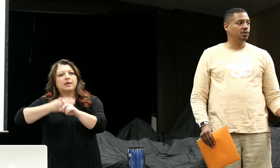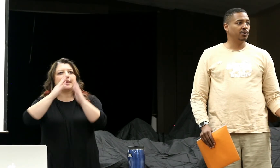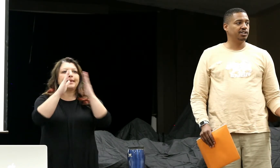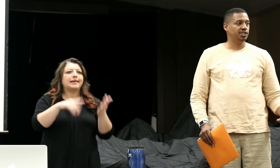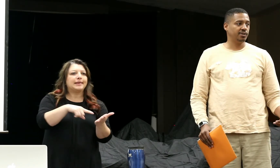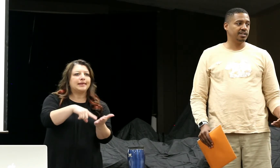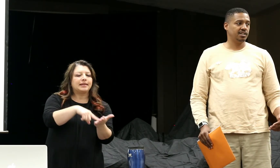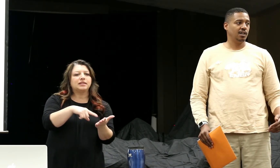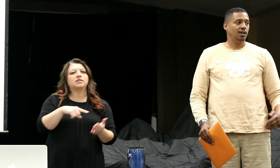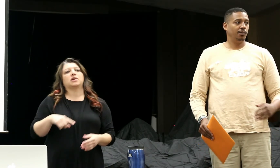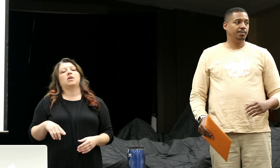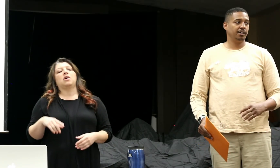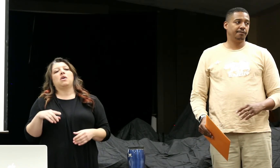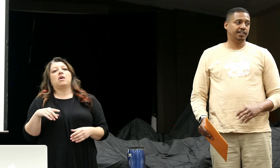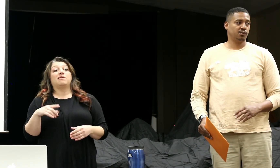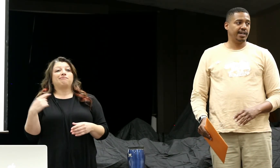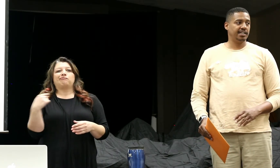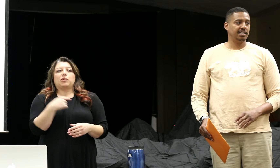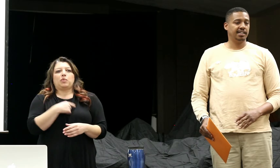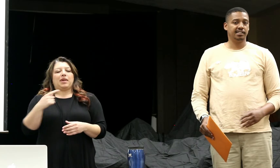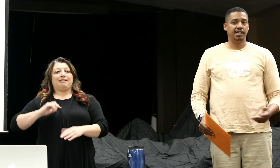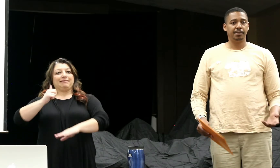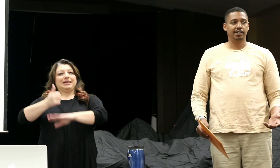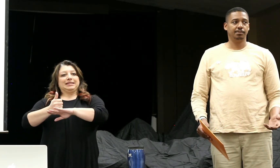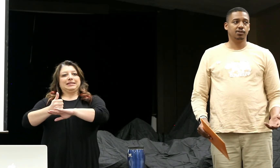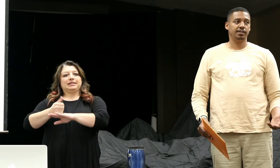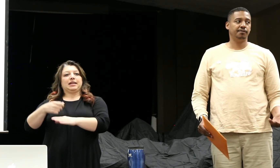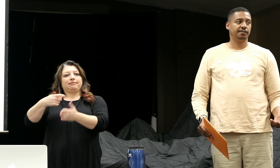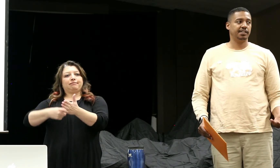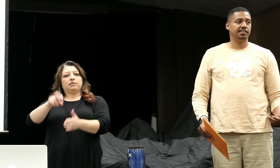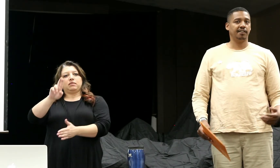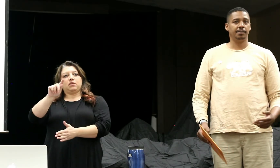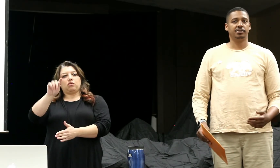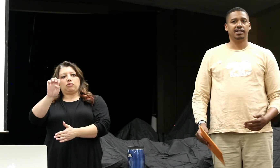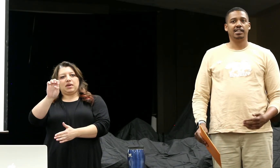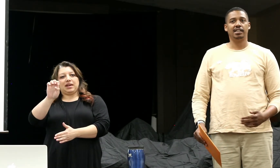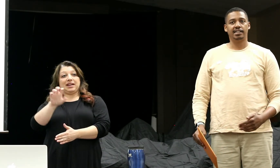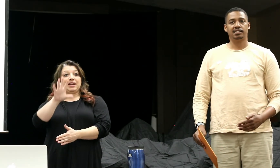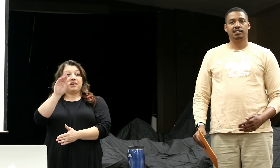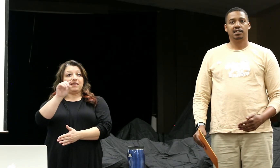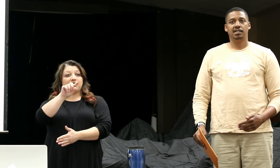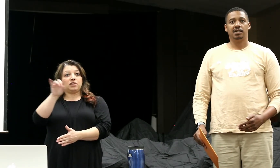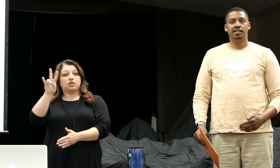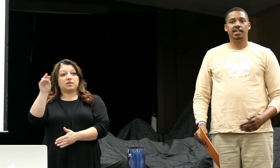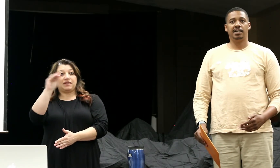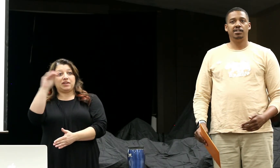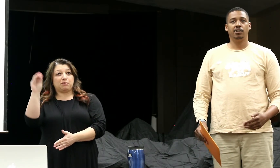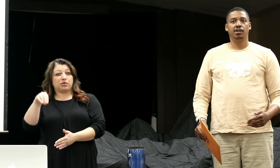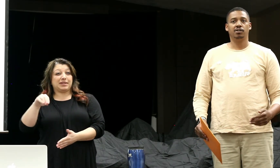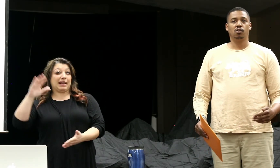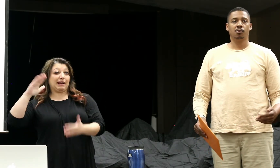or insurance, we put a fixed rate that is typically between 50 to 70% less than your normal